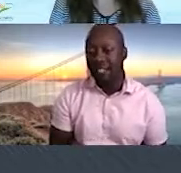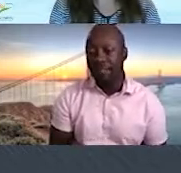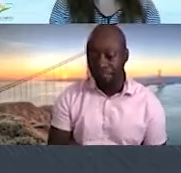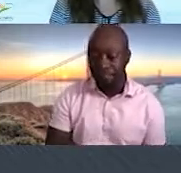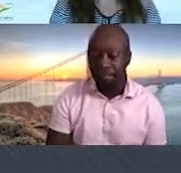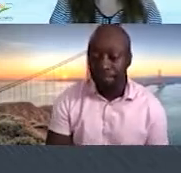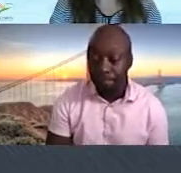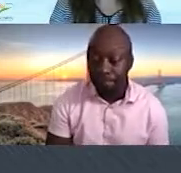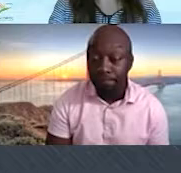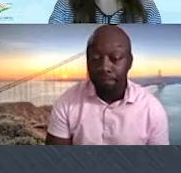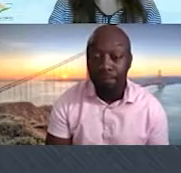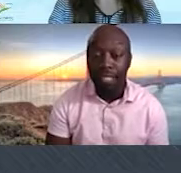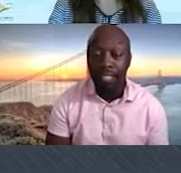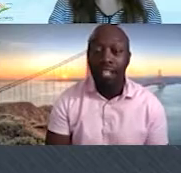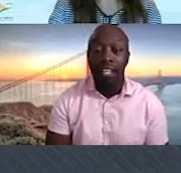reading.